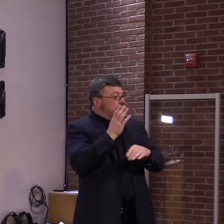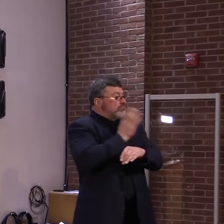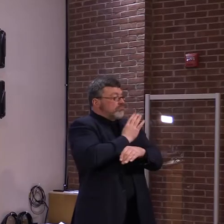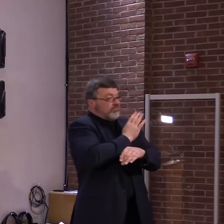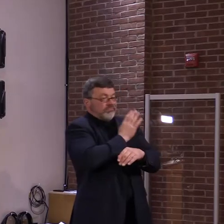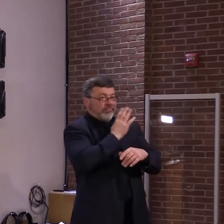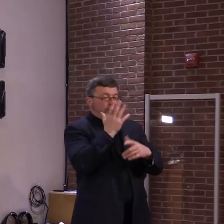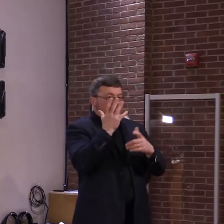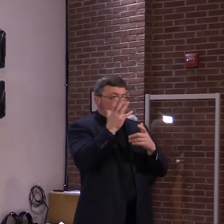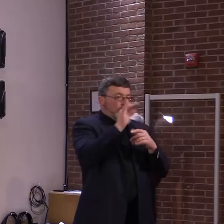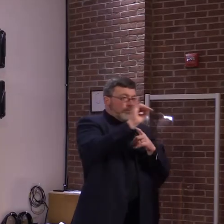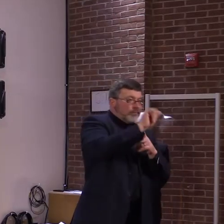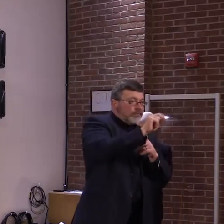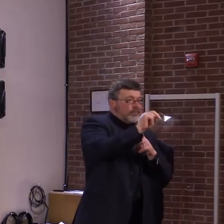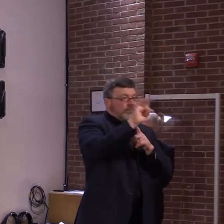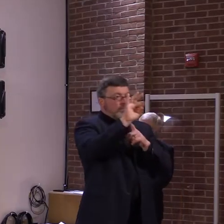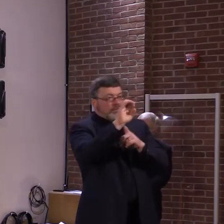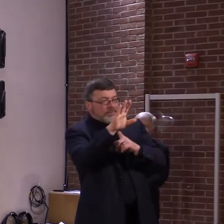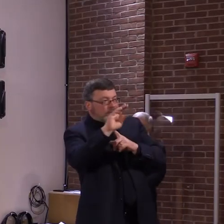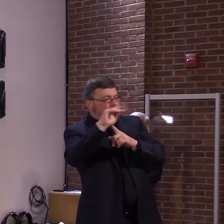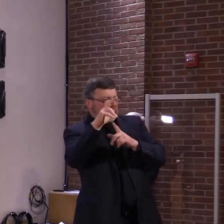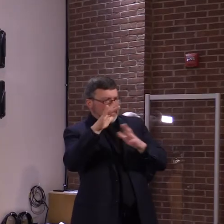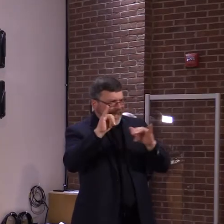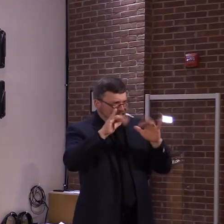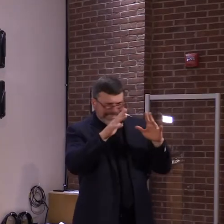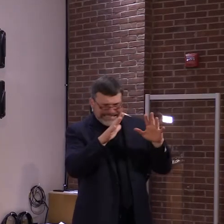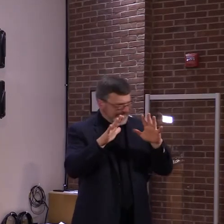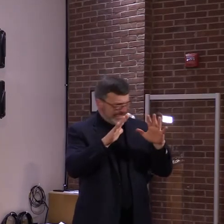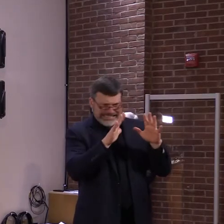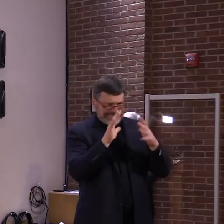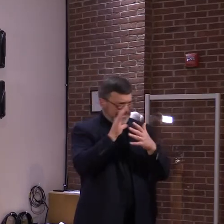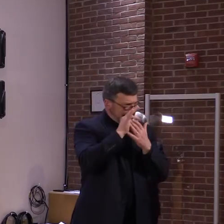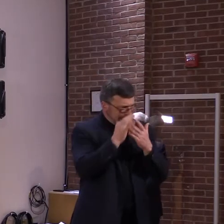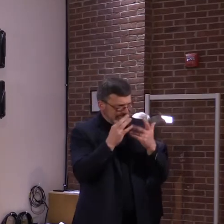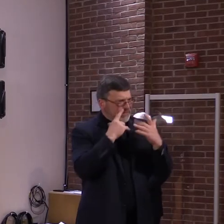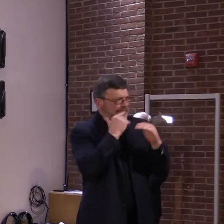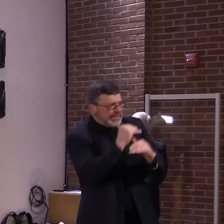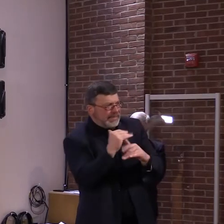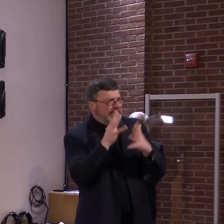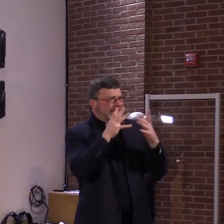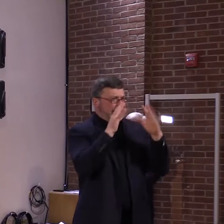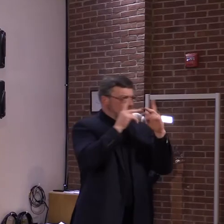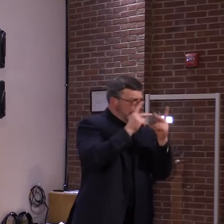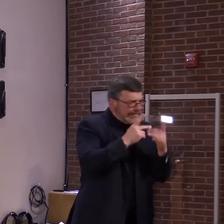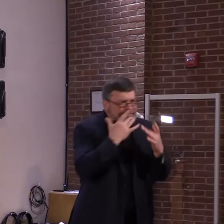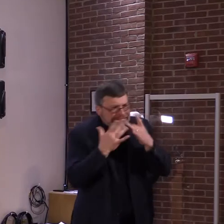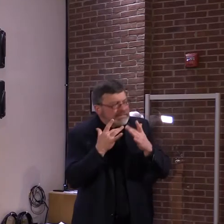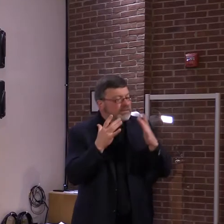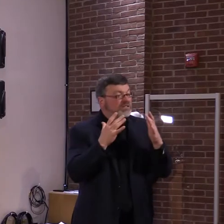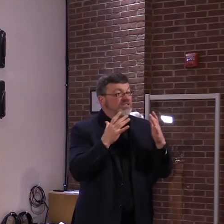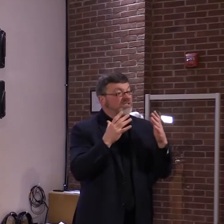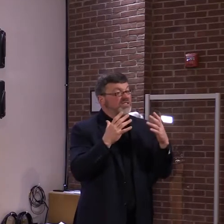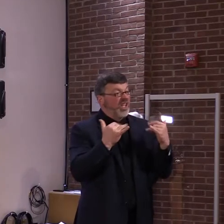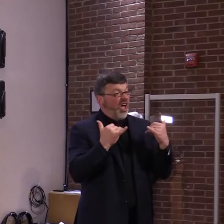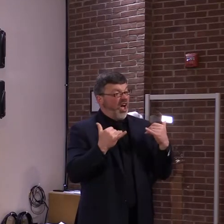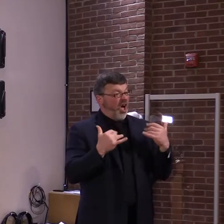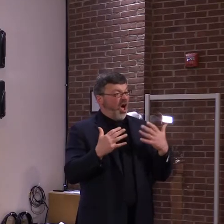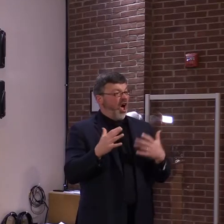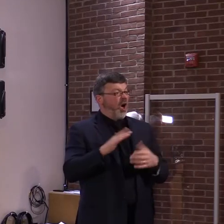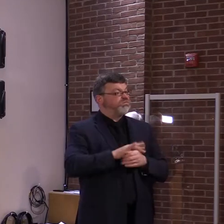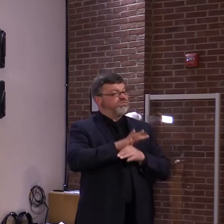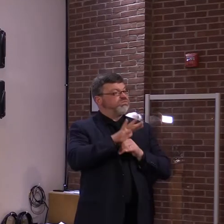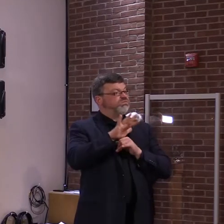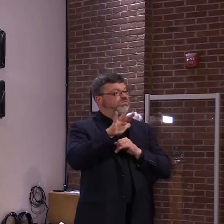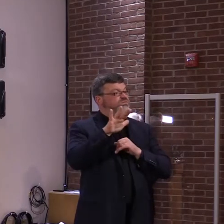the summary of a CDC publication from the last few days describing, again, real-world outcomes with